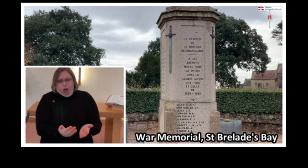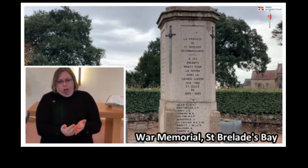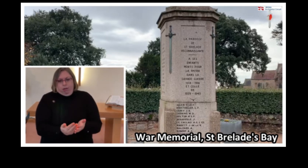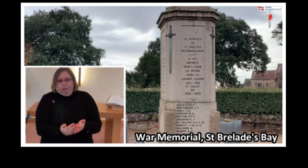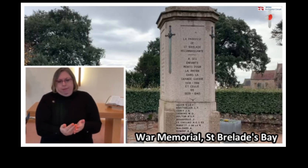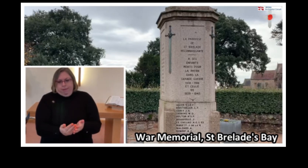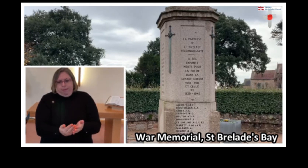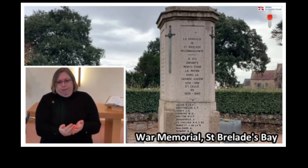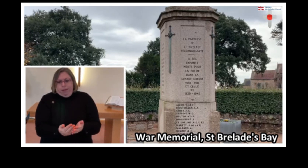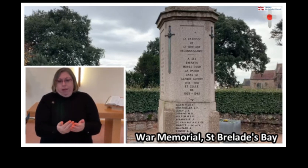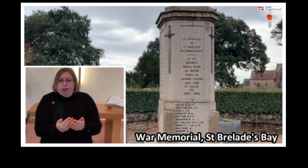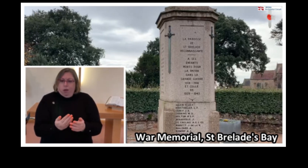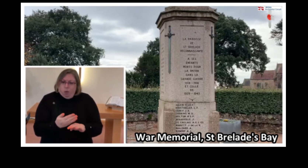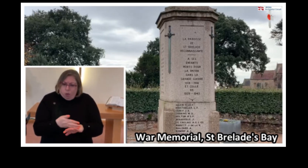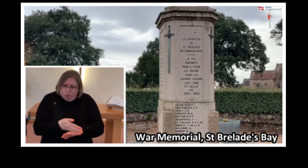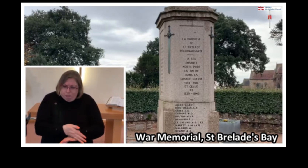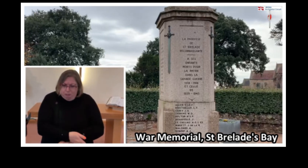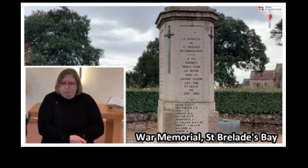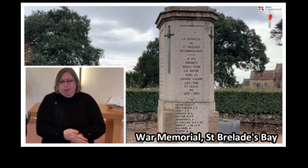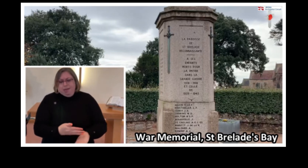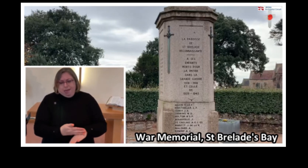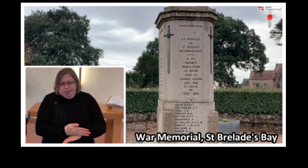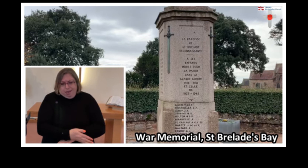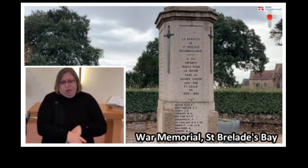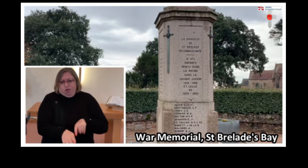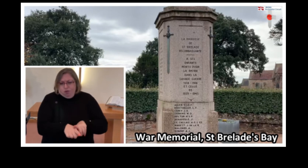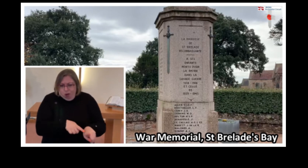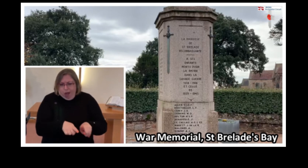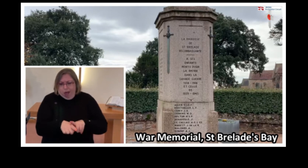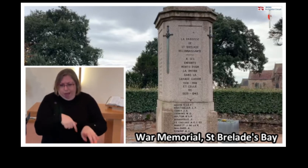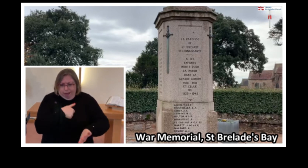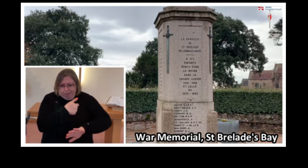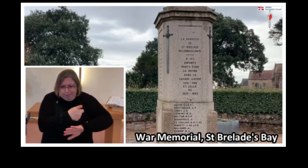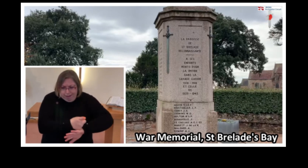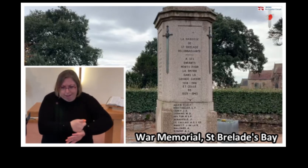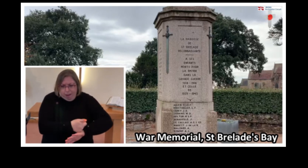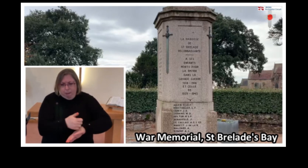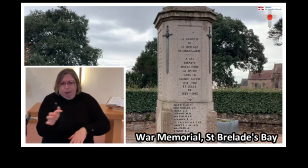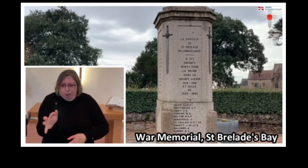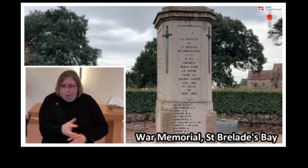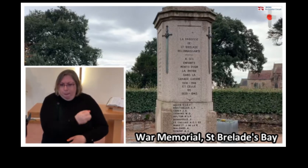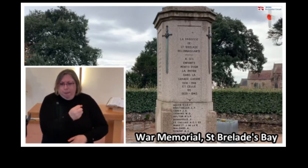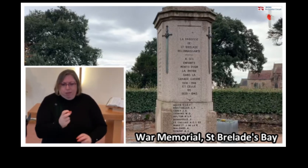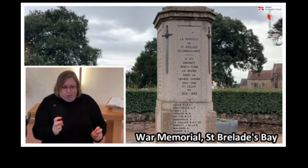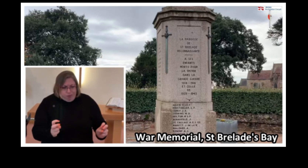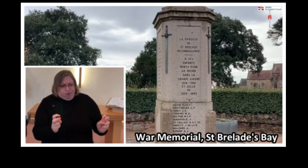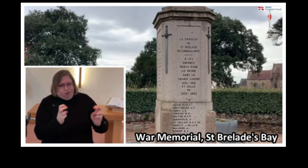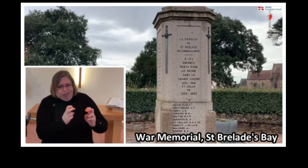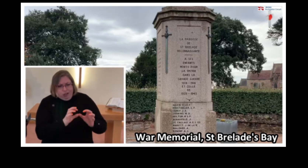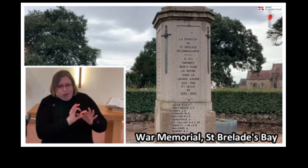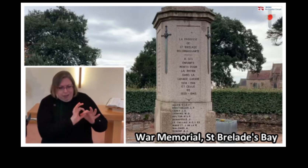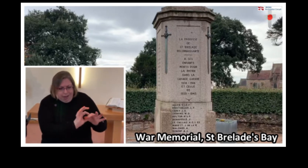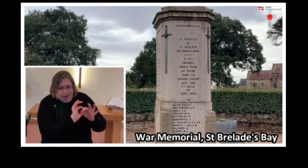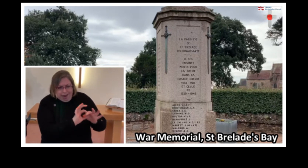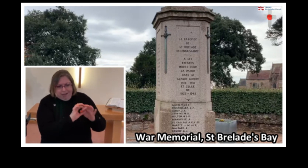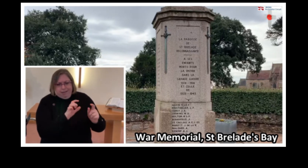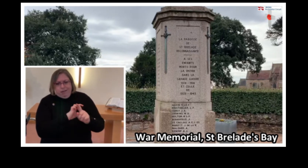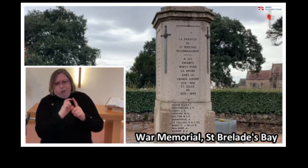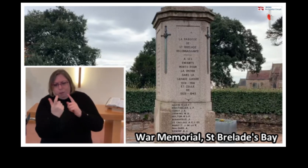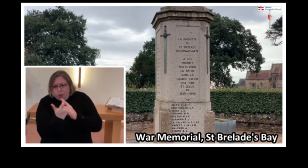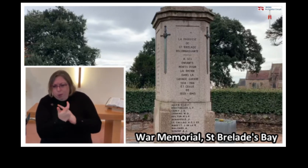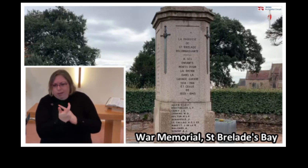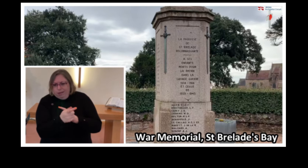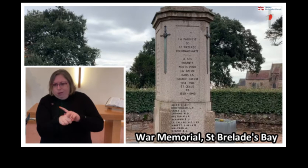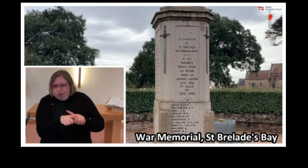For those who are genuinely working for peace and those seeking ways to build bridges of hope.